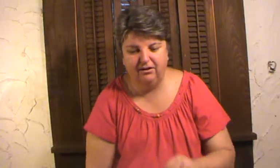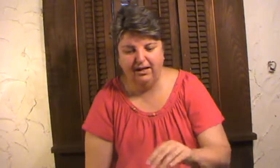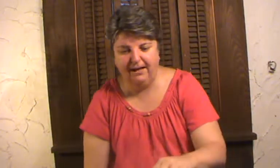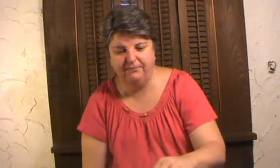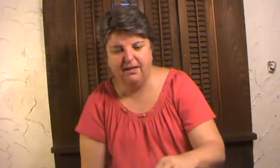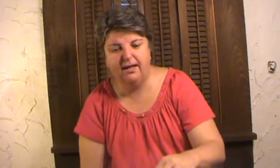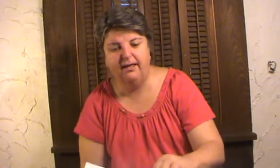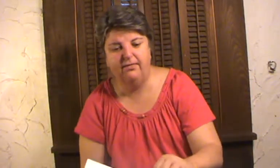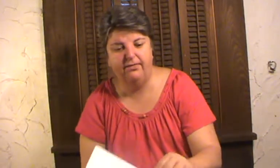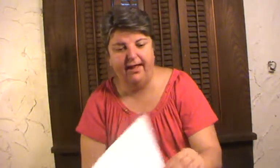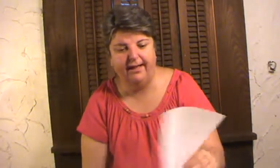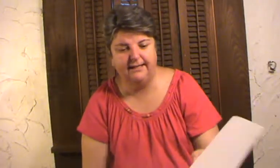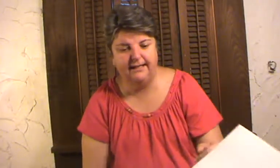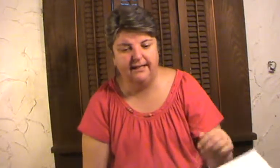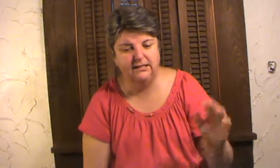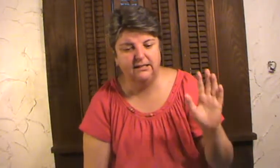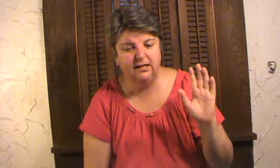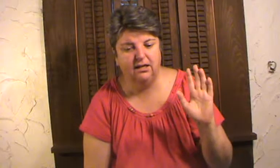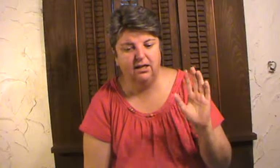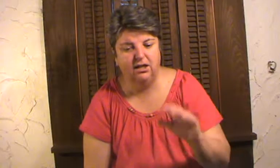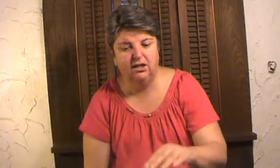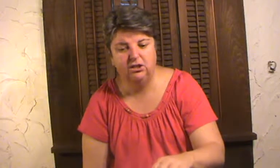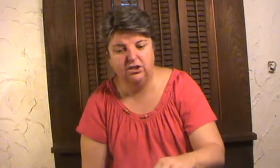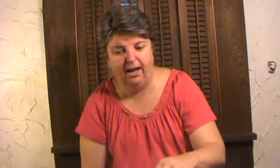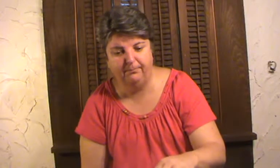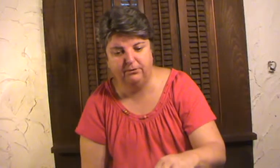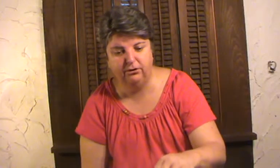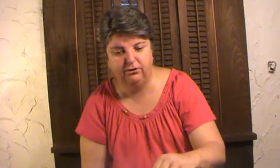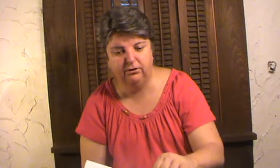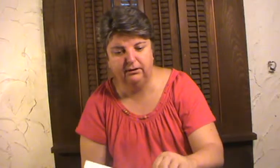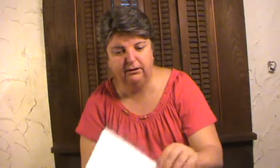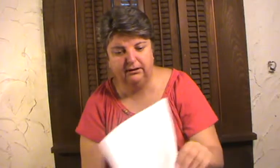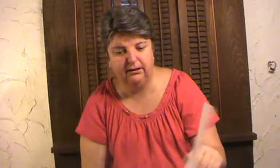Okay, that is chapter